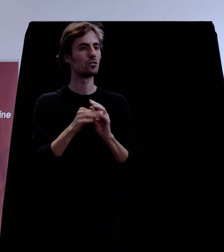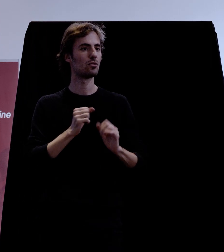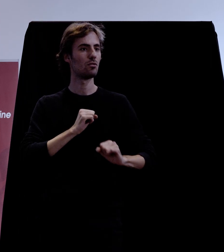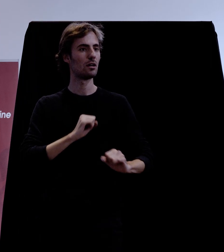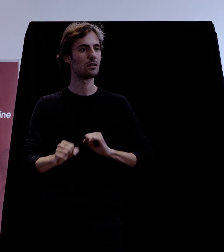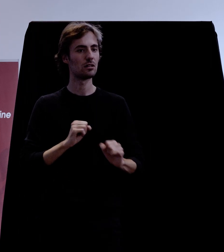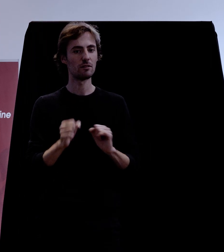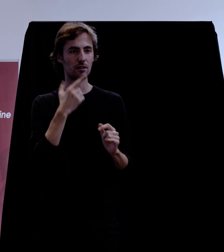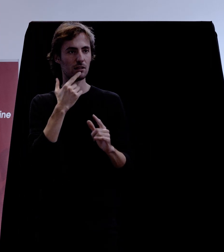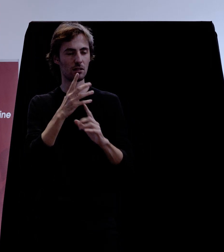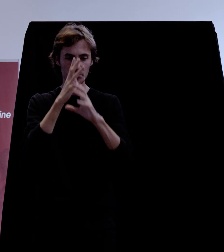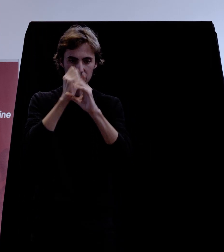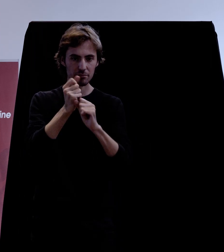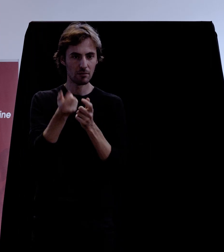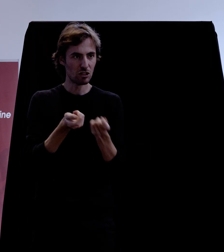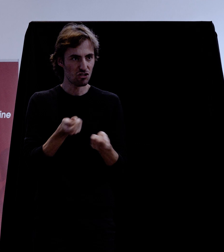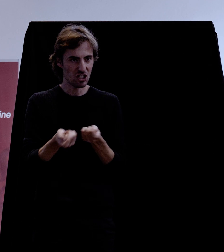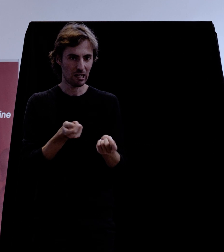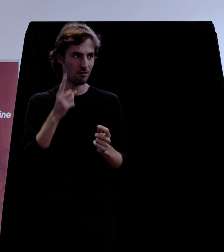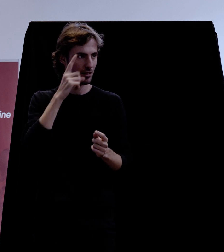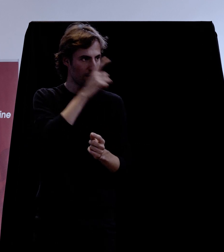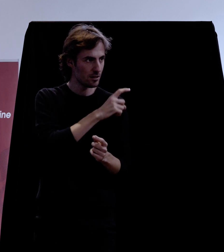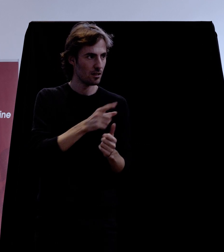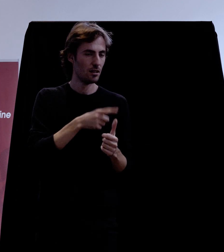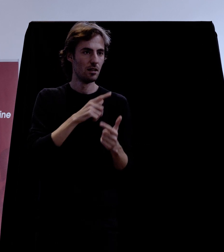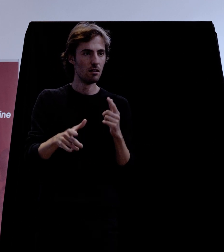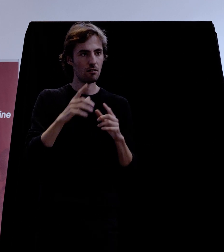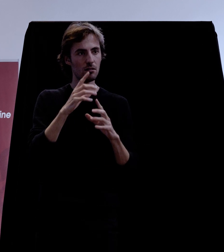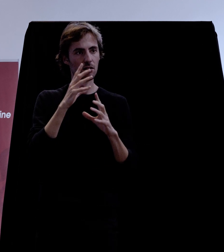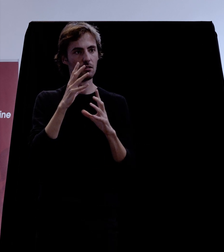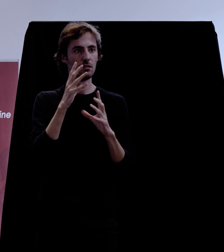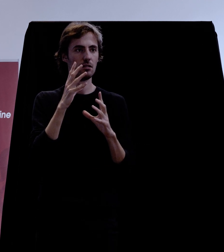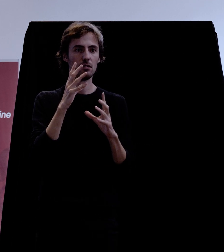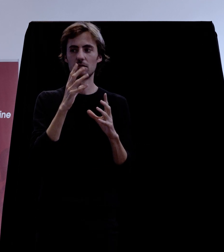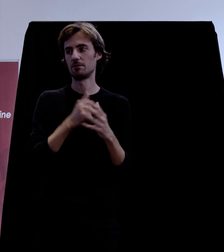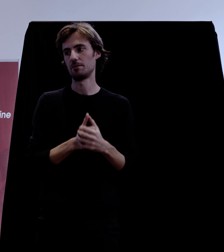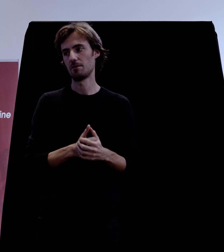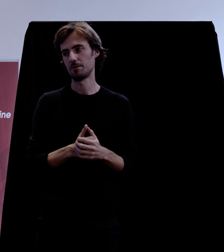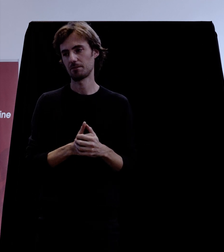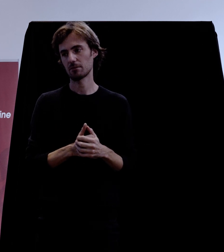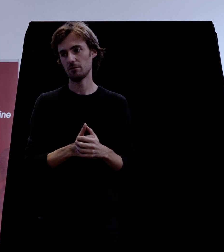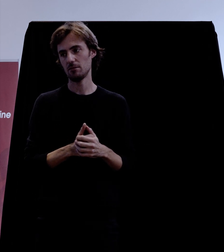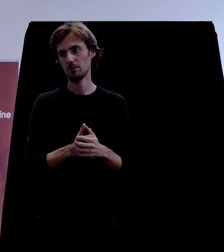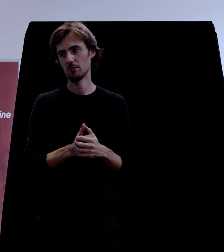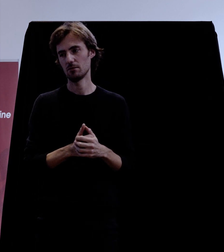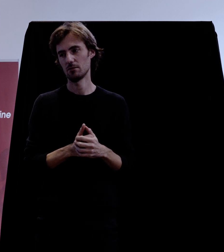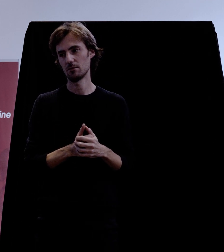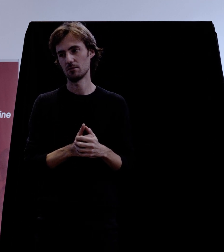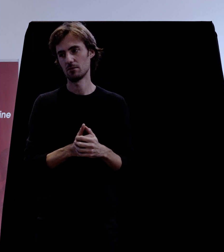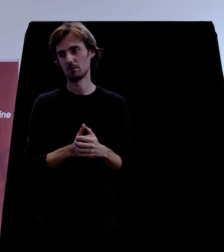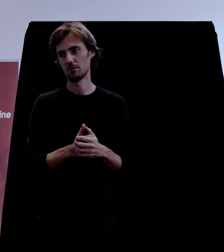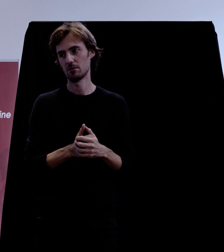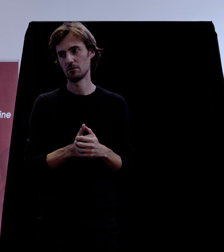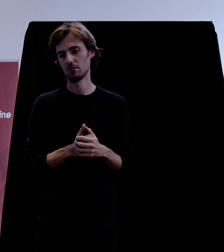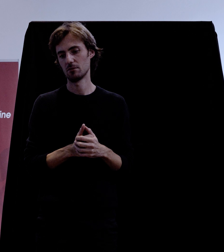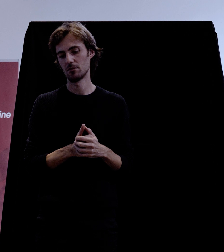attention from one activity to another, those kinds of executive tasks. They have self-injurious behavior of biting the